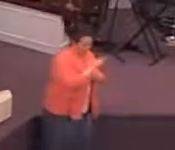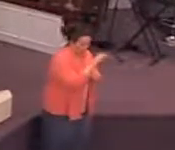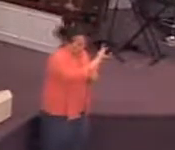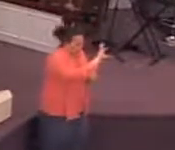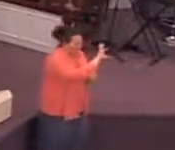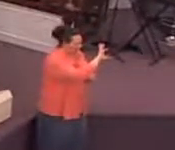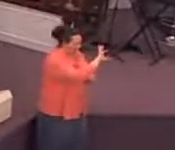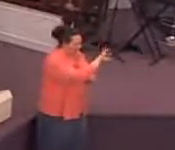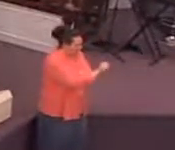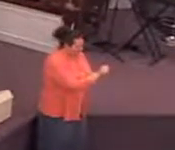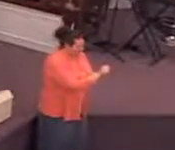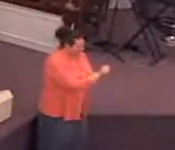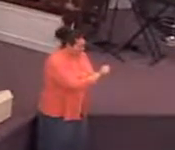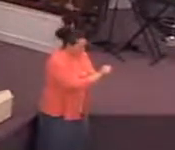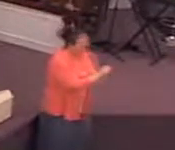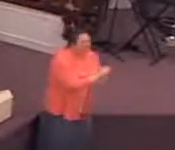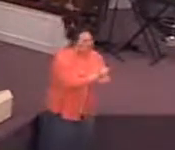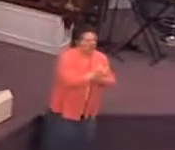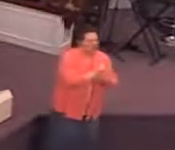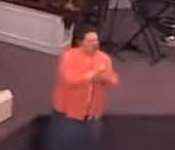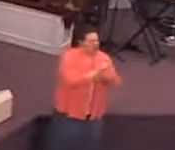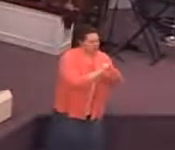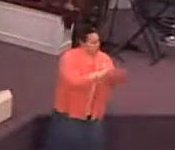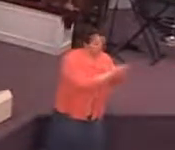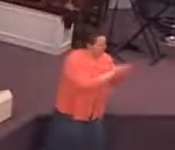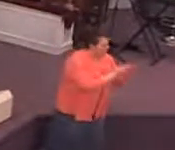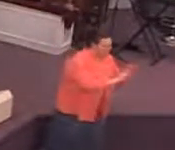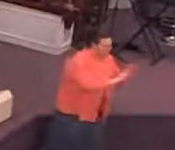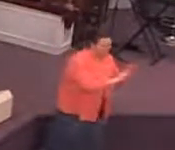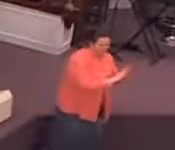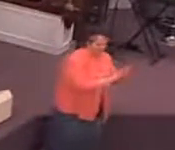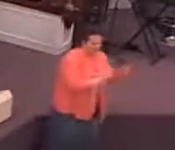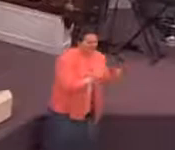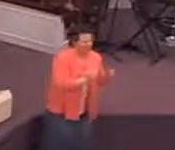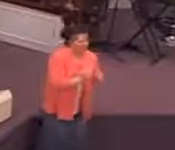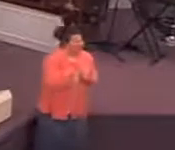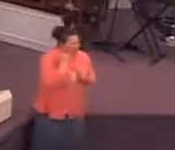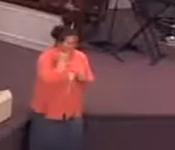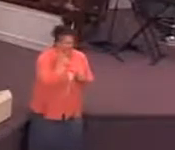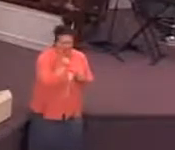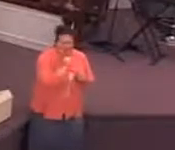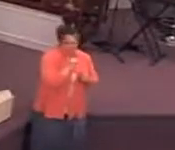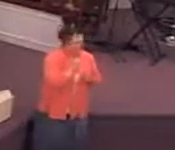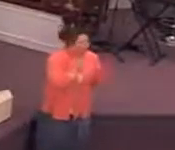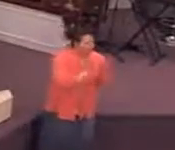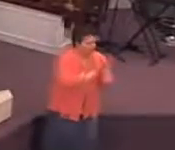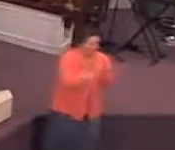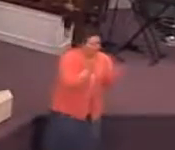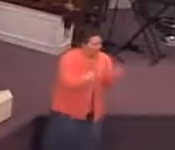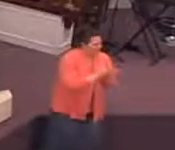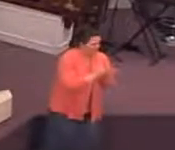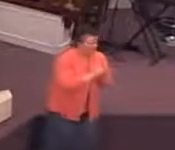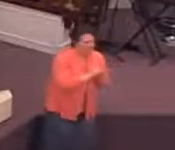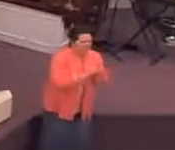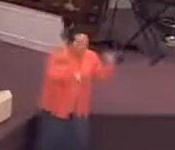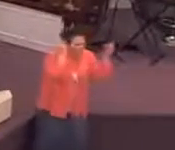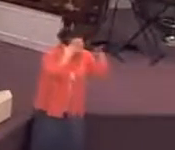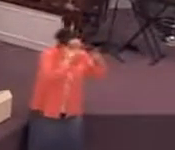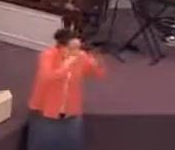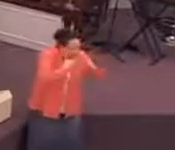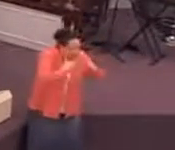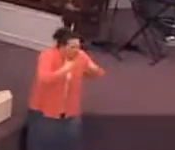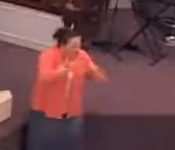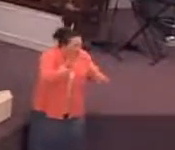of our world and to our cities. I'm telling you, darkness would overcome us if we were not praying. I believe that there is an